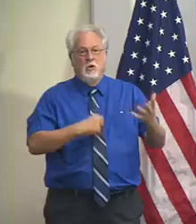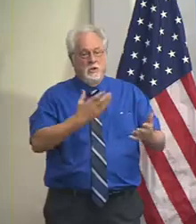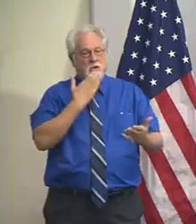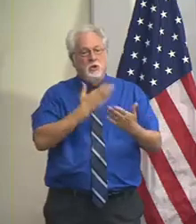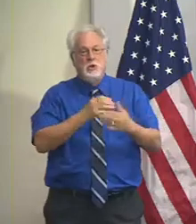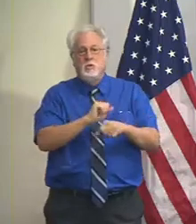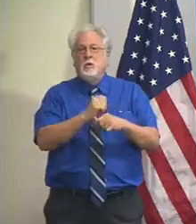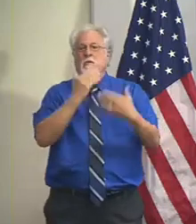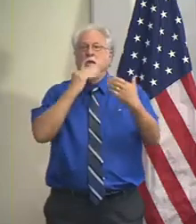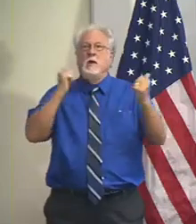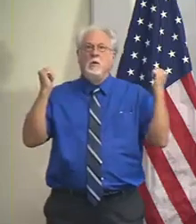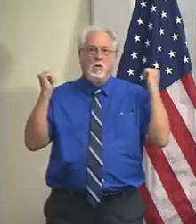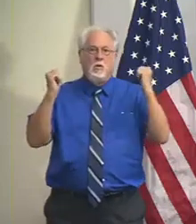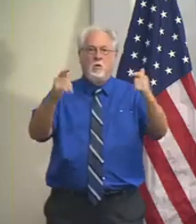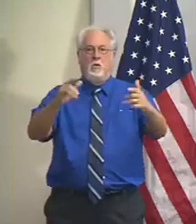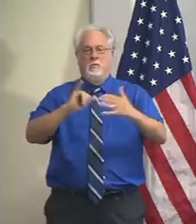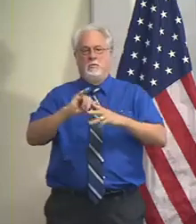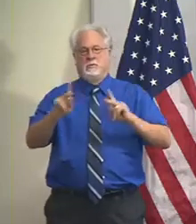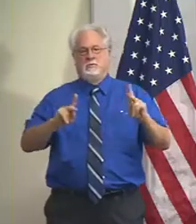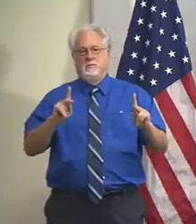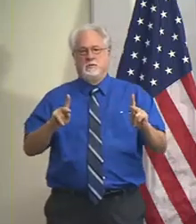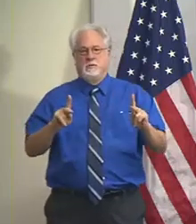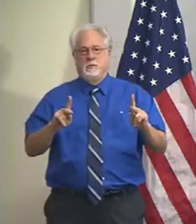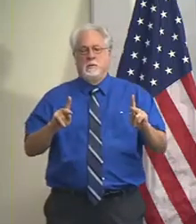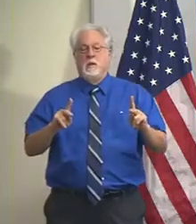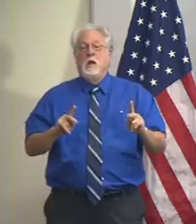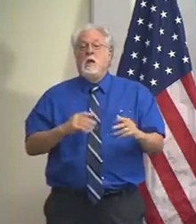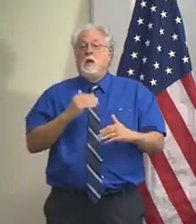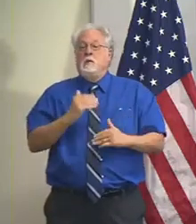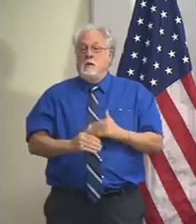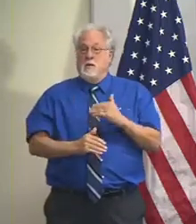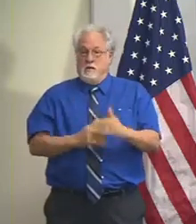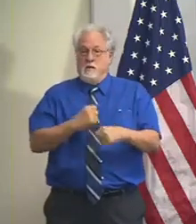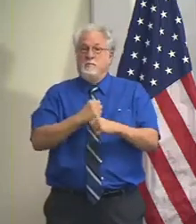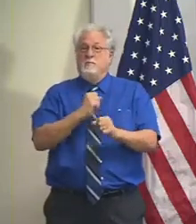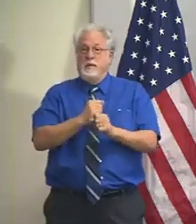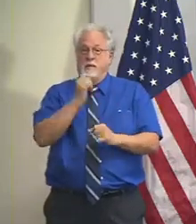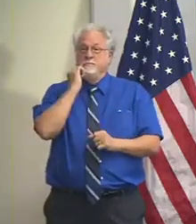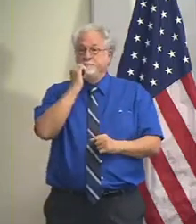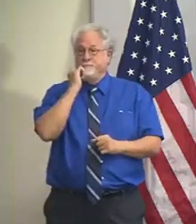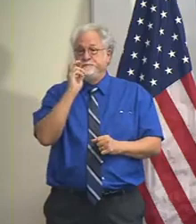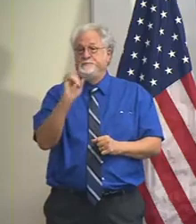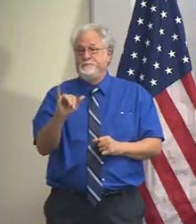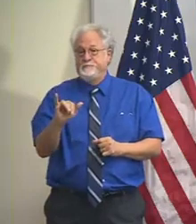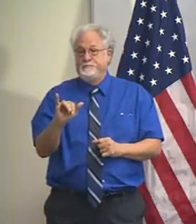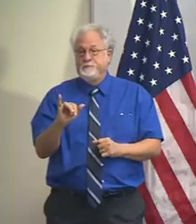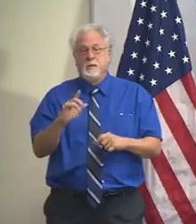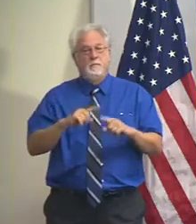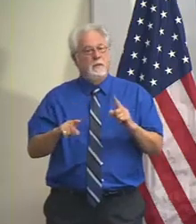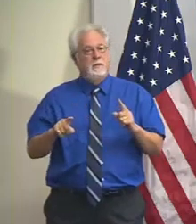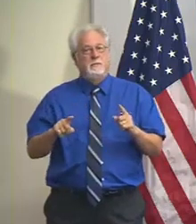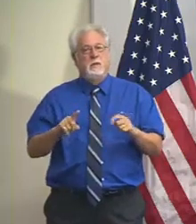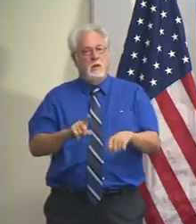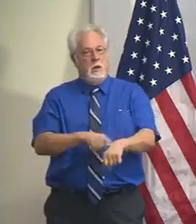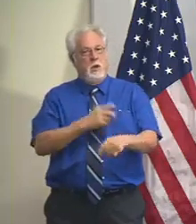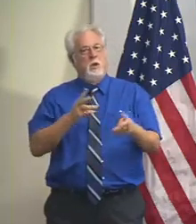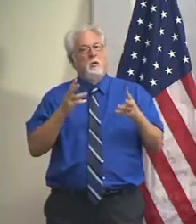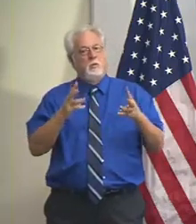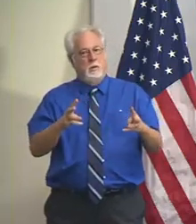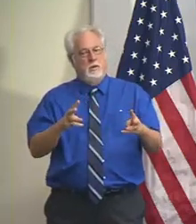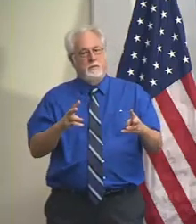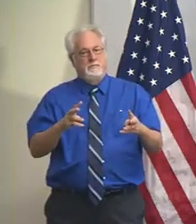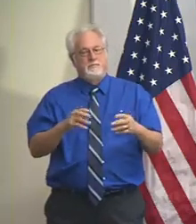and I want to thank all of those individuals. Progress is being made each day, but we have a long road ahead of